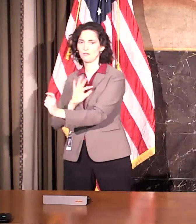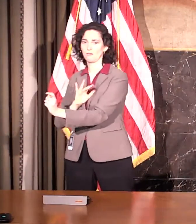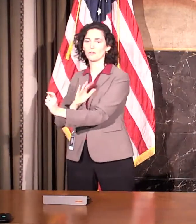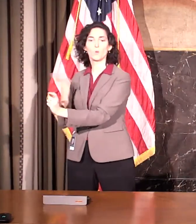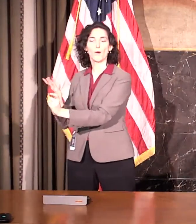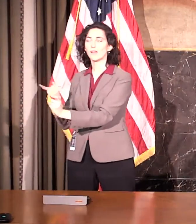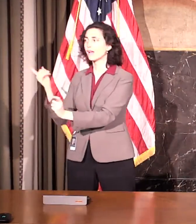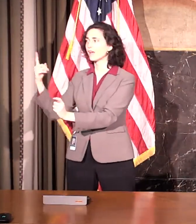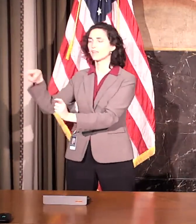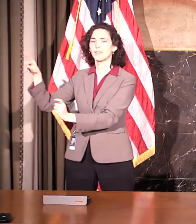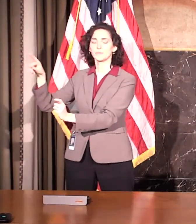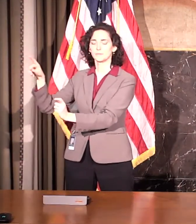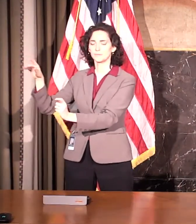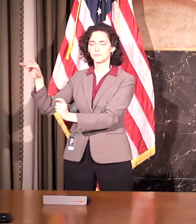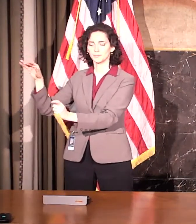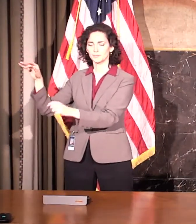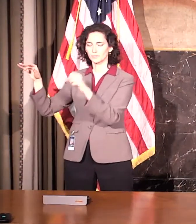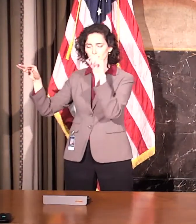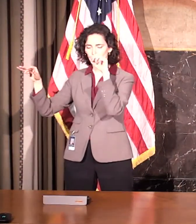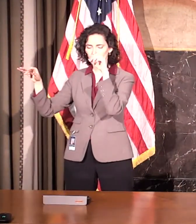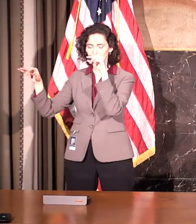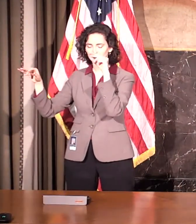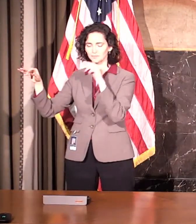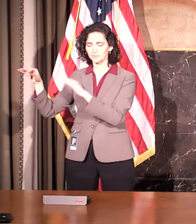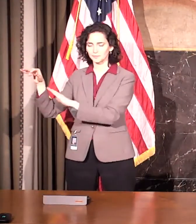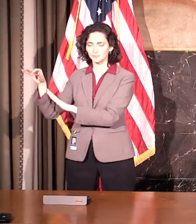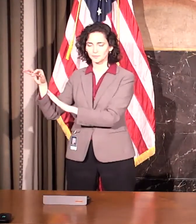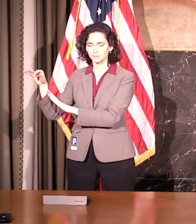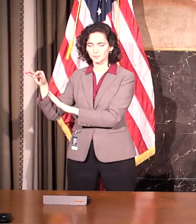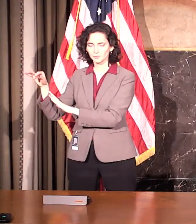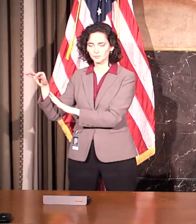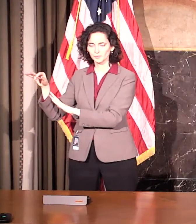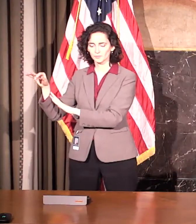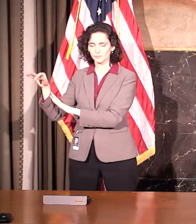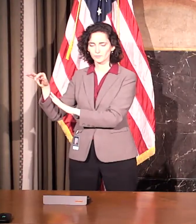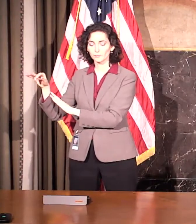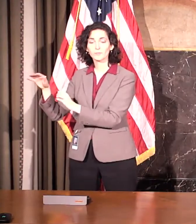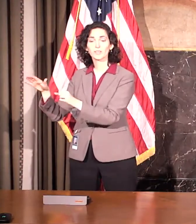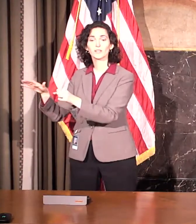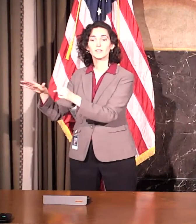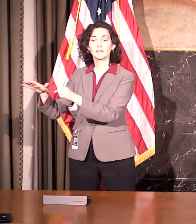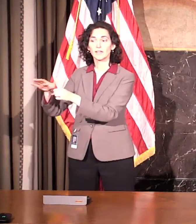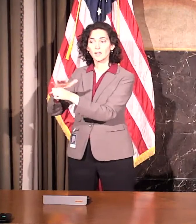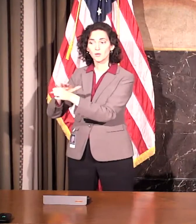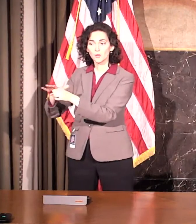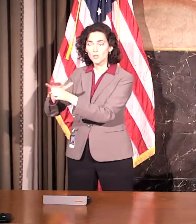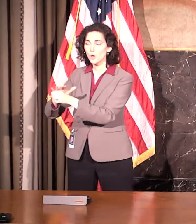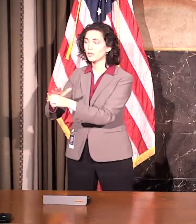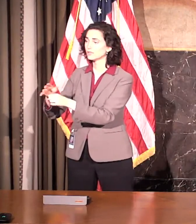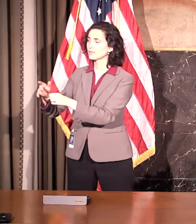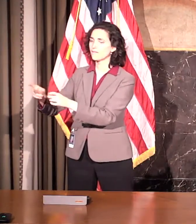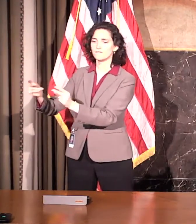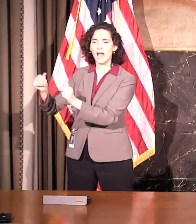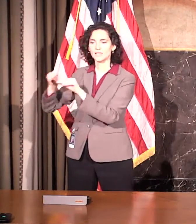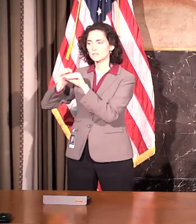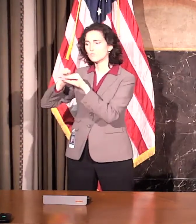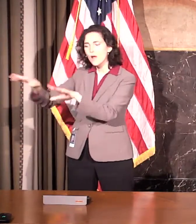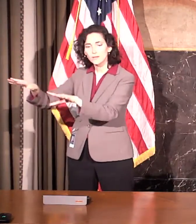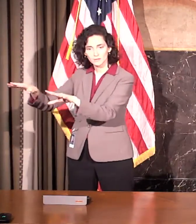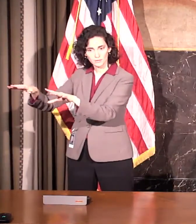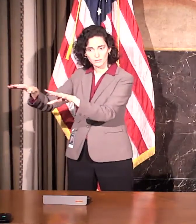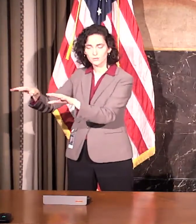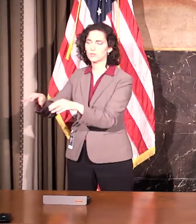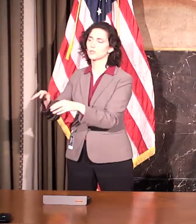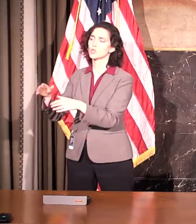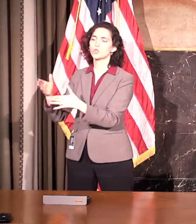metrics behind what it means to be an area of high transmission, higher transmission,